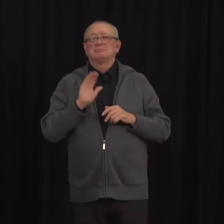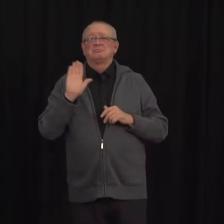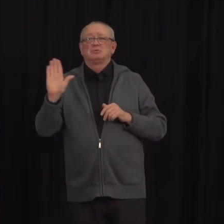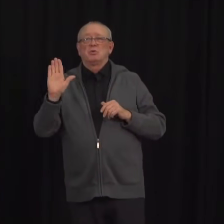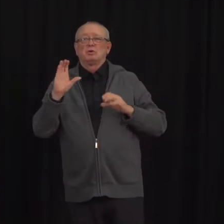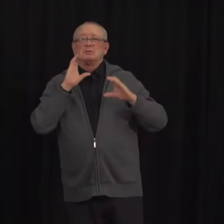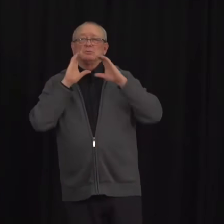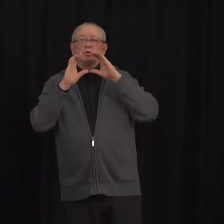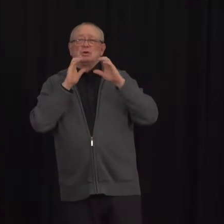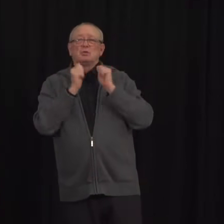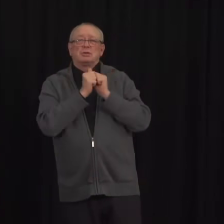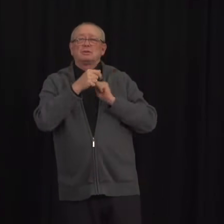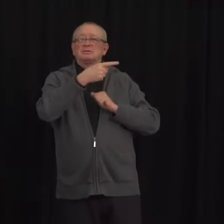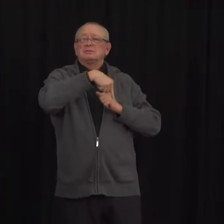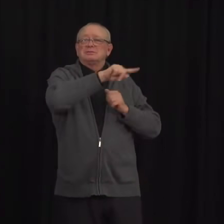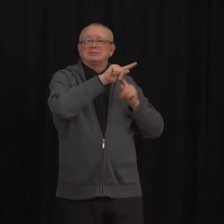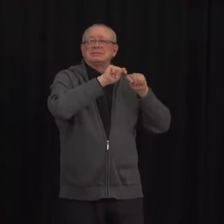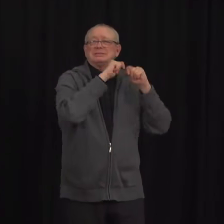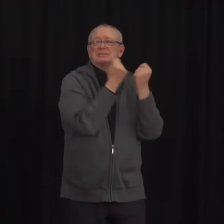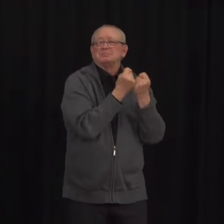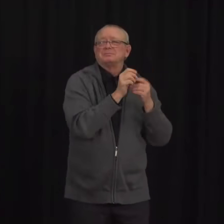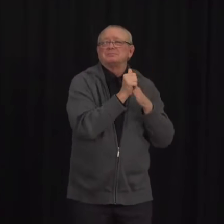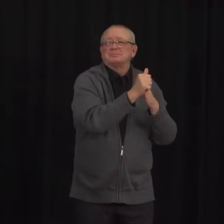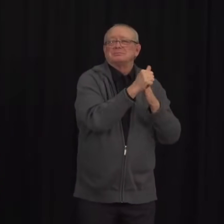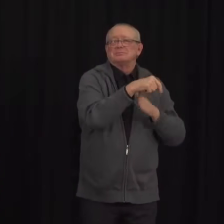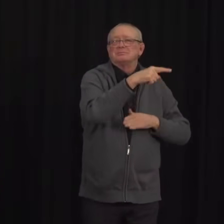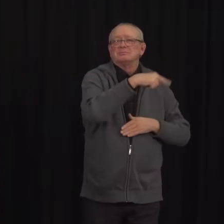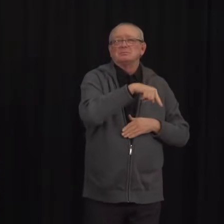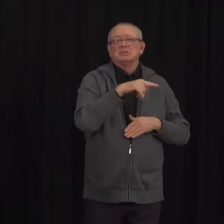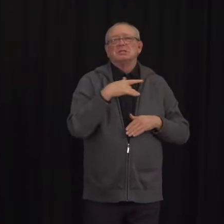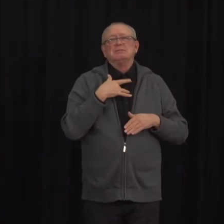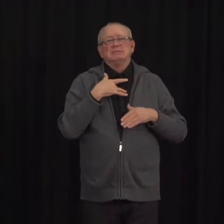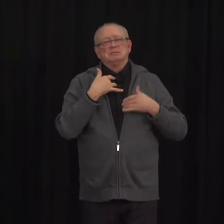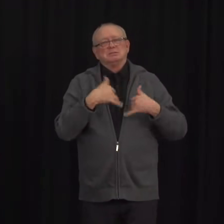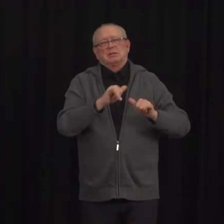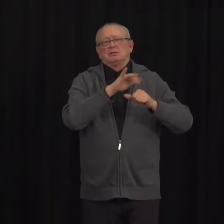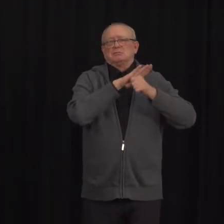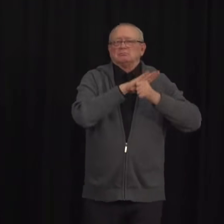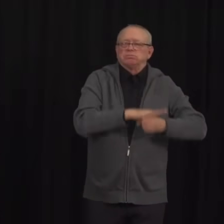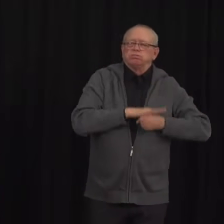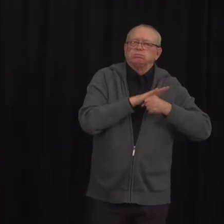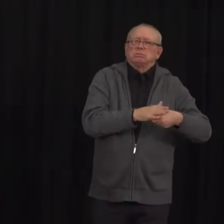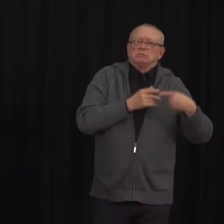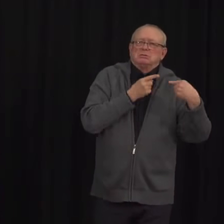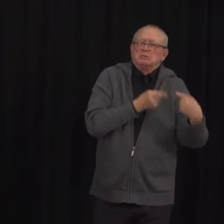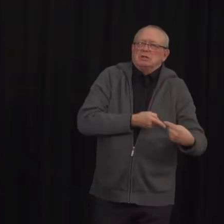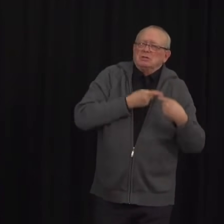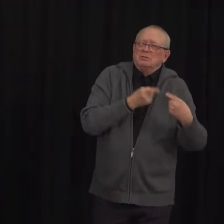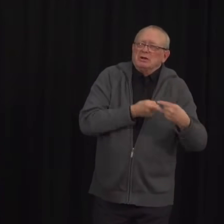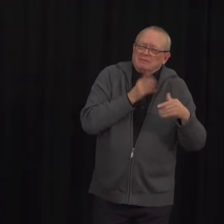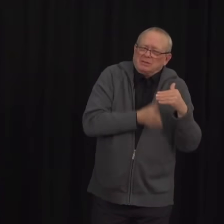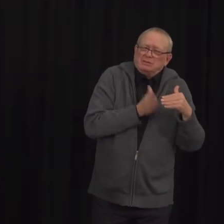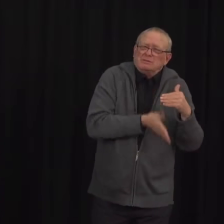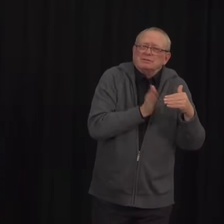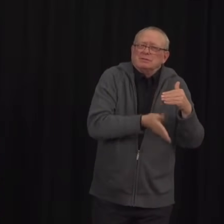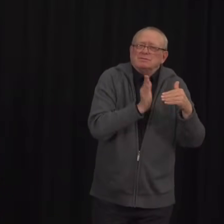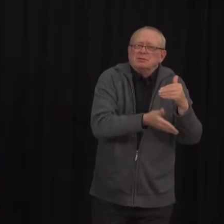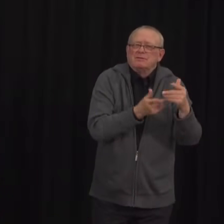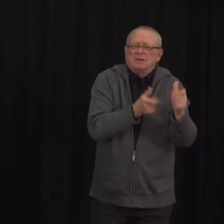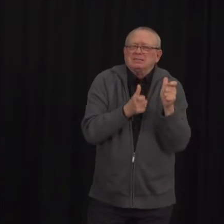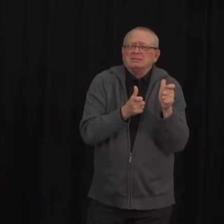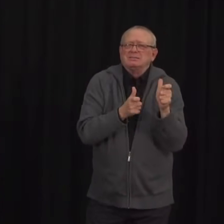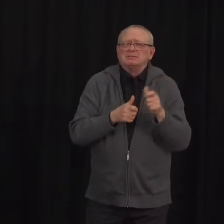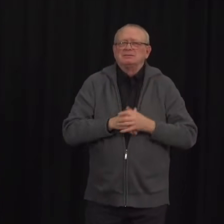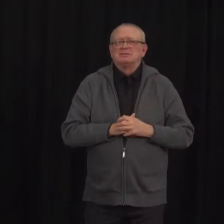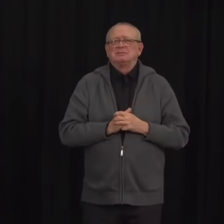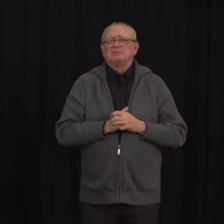those who are leading those teams, I think those teams are still struggling to get the work done in a timely way. We're working